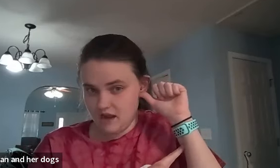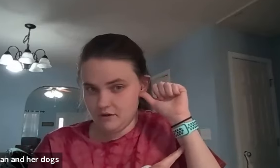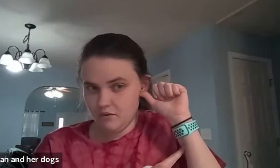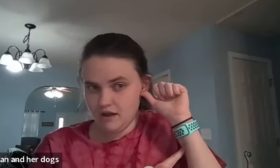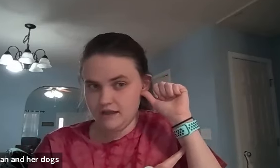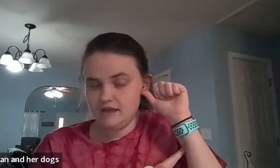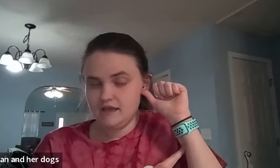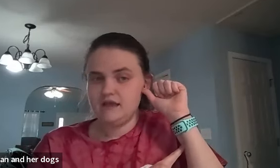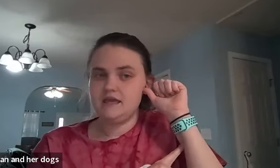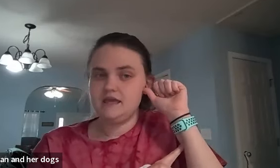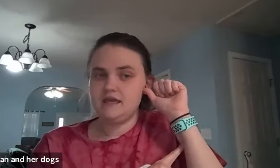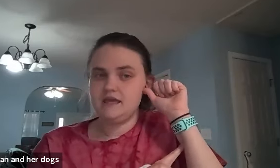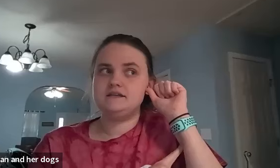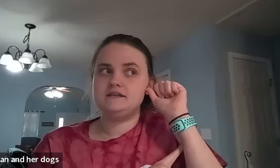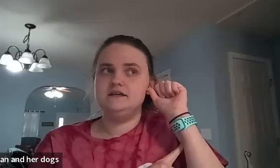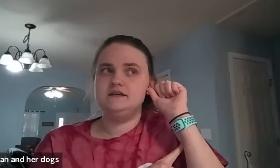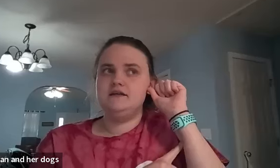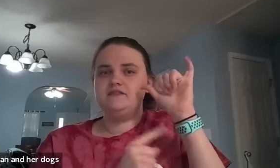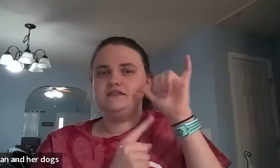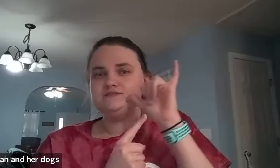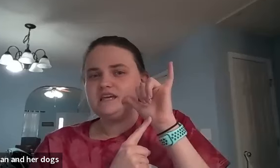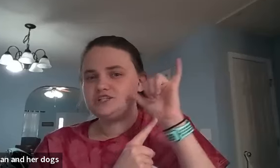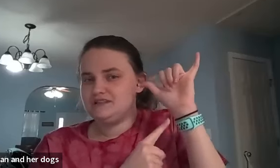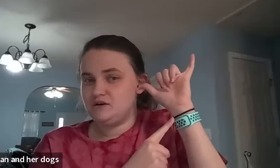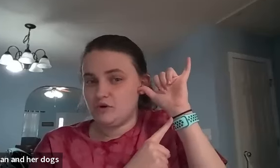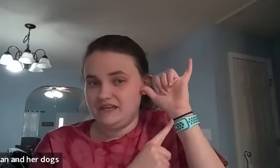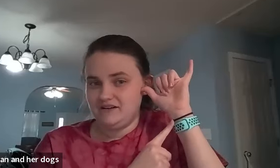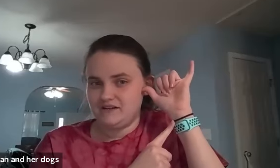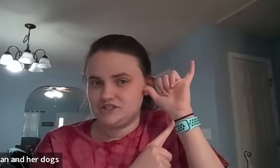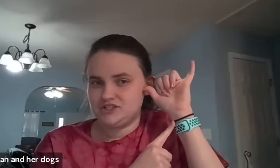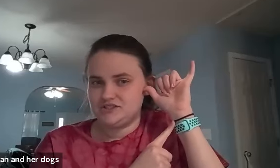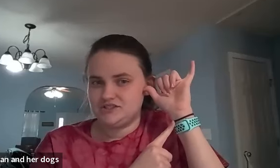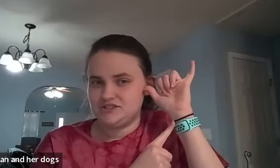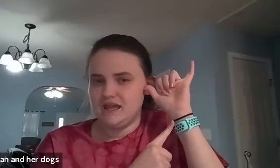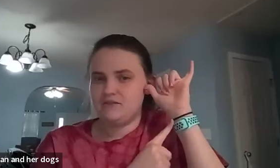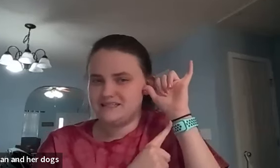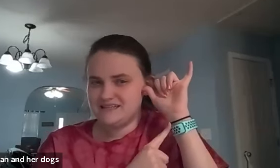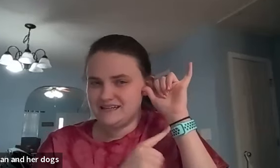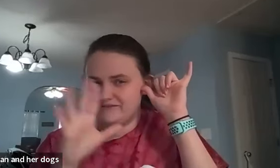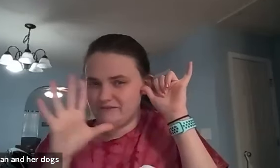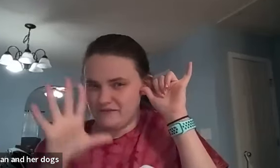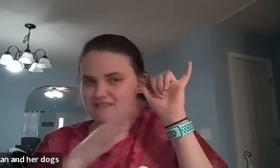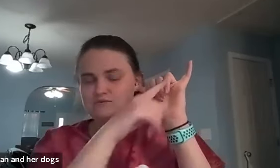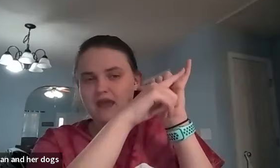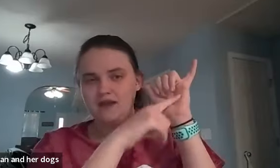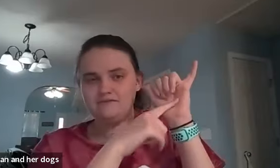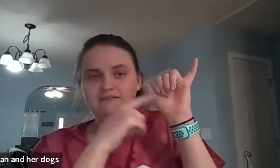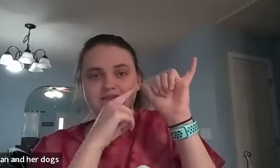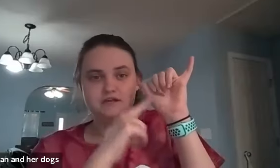having a Y is that this one's actually a little more English. And the reasoning for that is because we have the letter